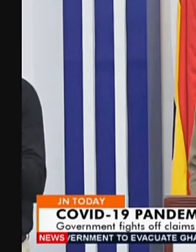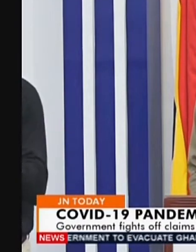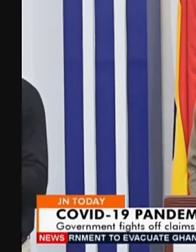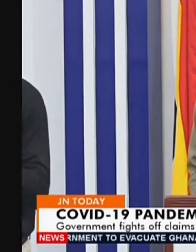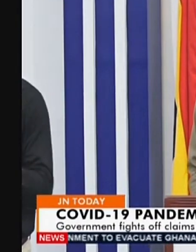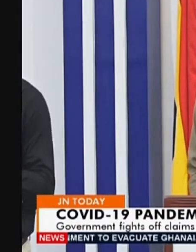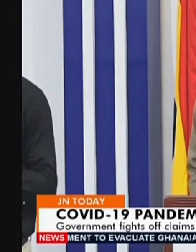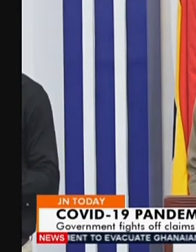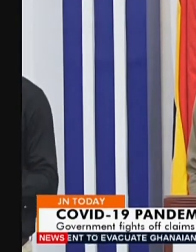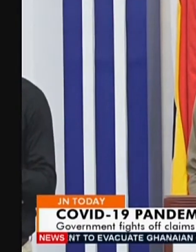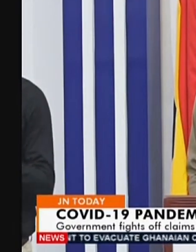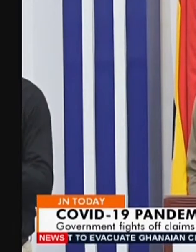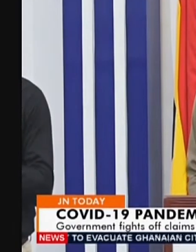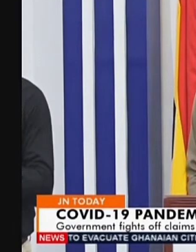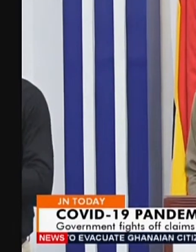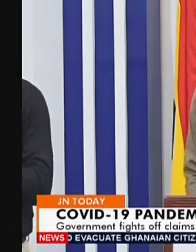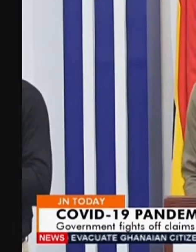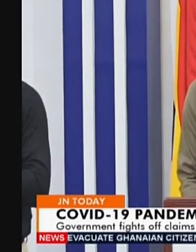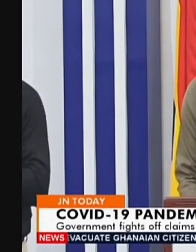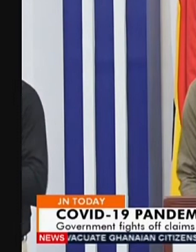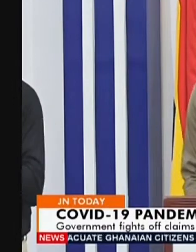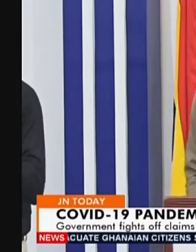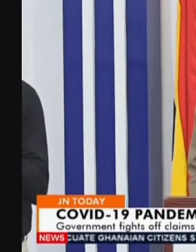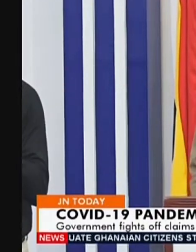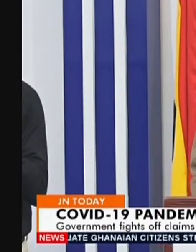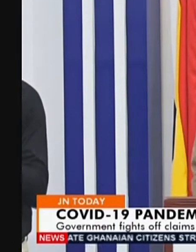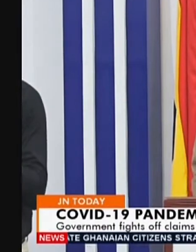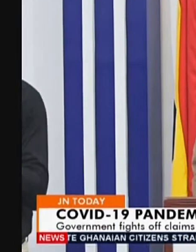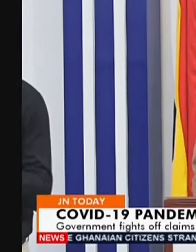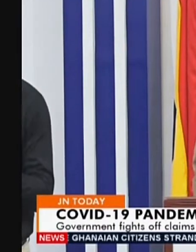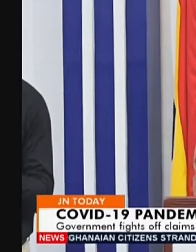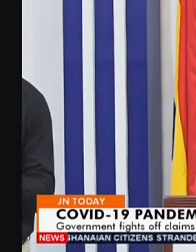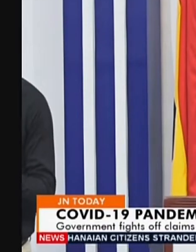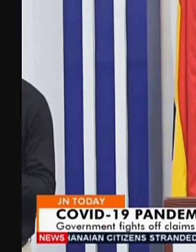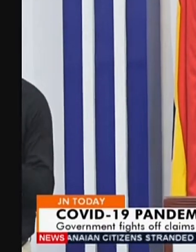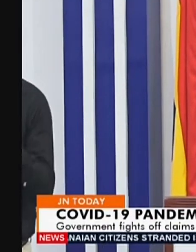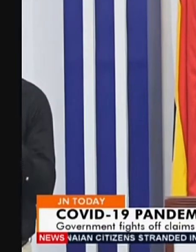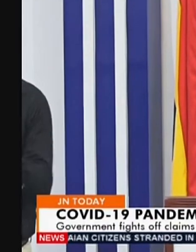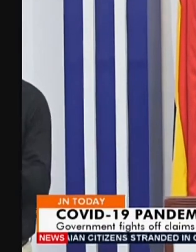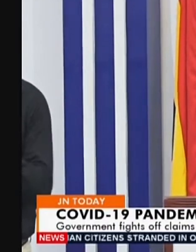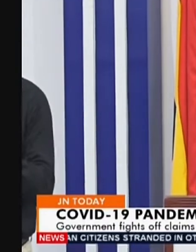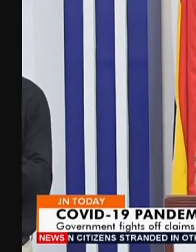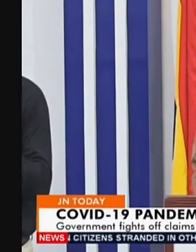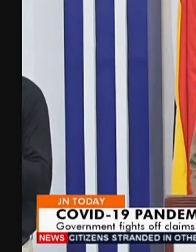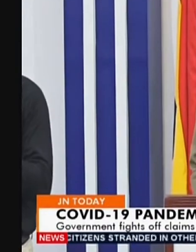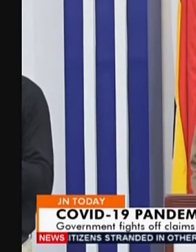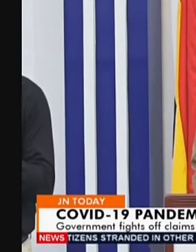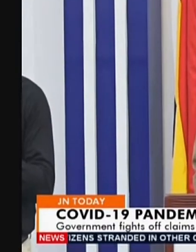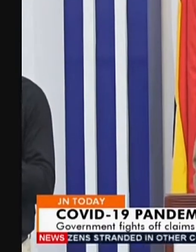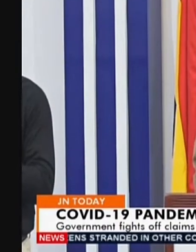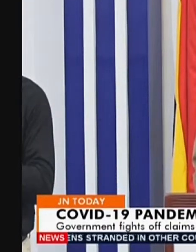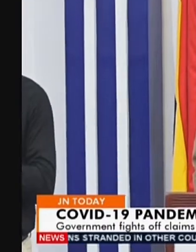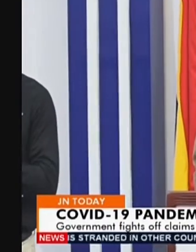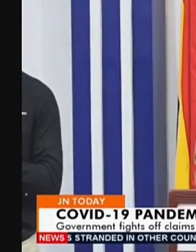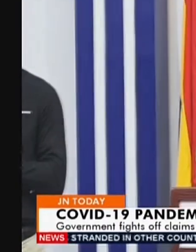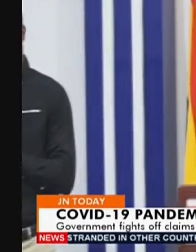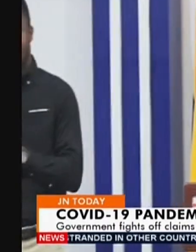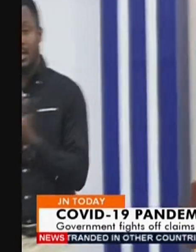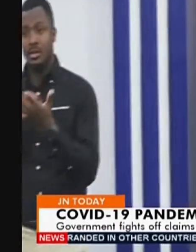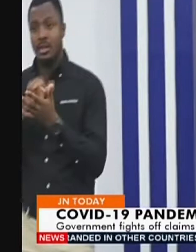conditionalities that the IMF imposed on Ghana when forced by a toxic mixture